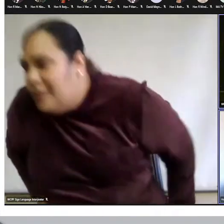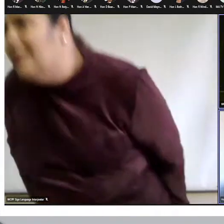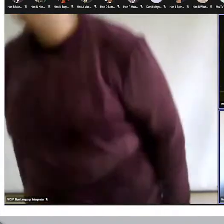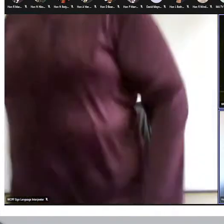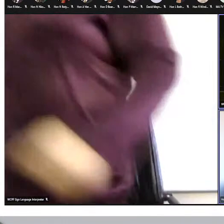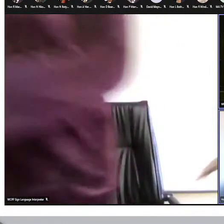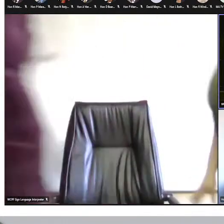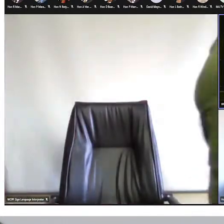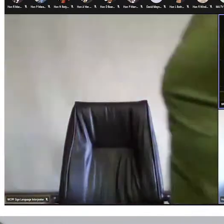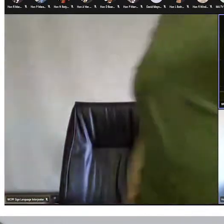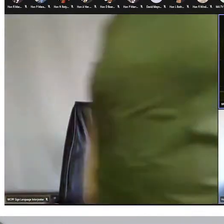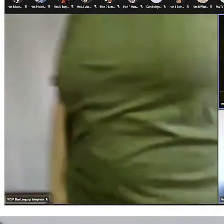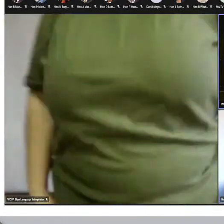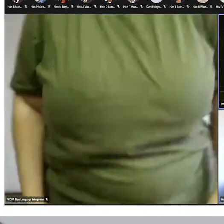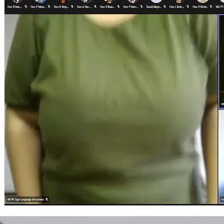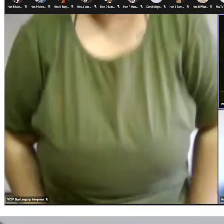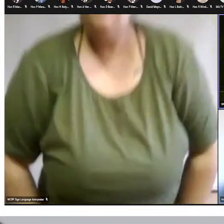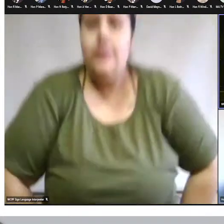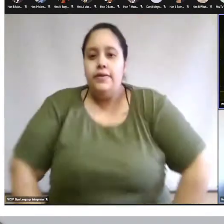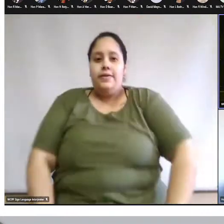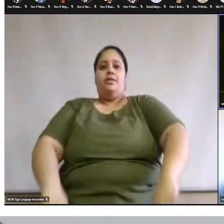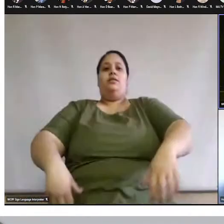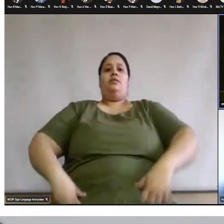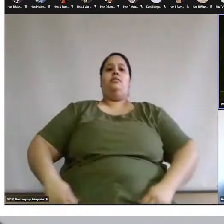much, Honourable Member. Now recognise Good.